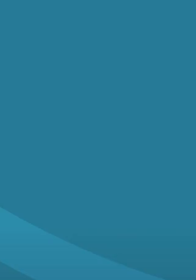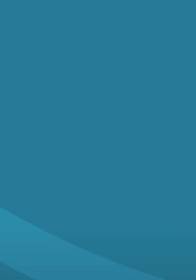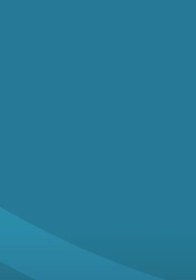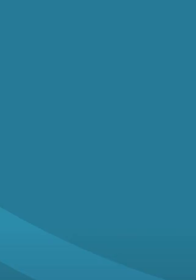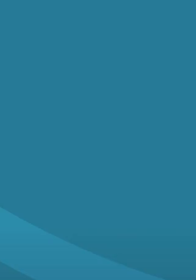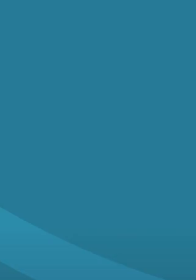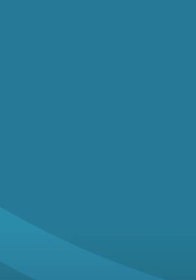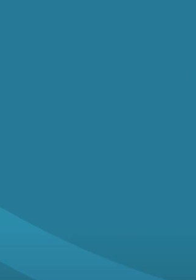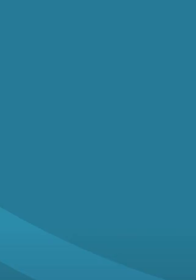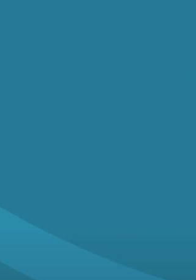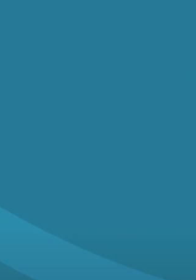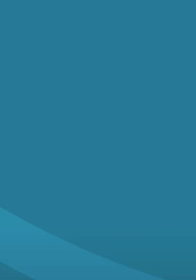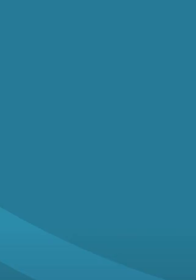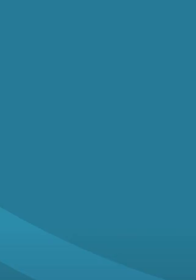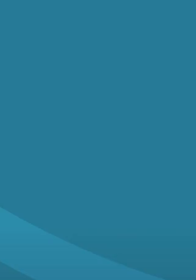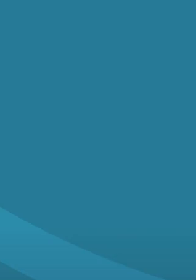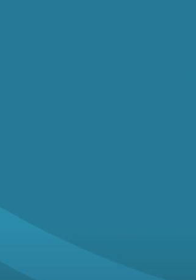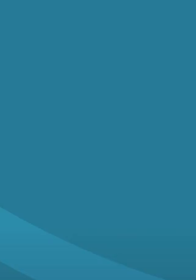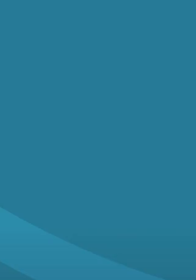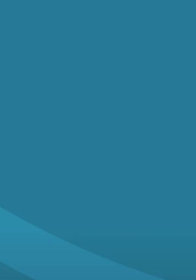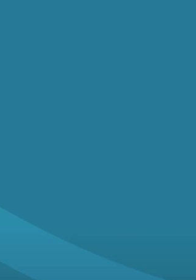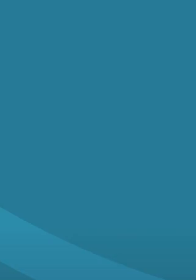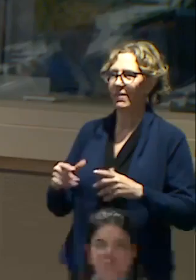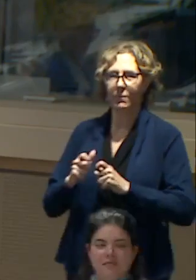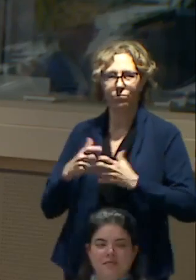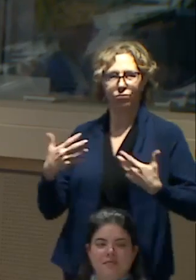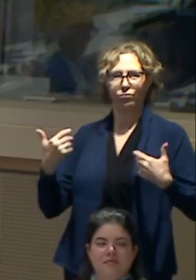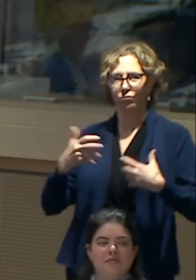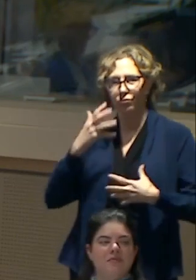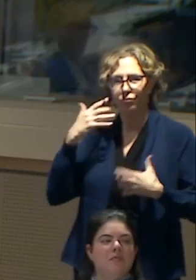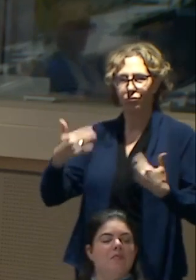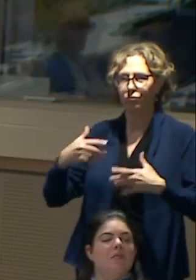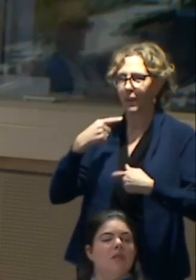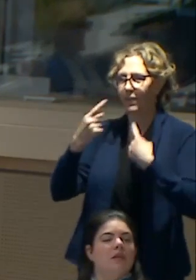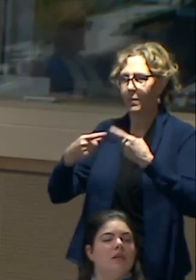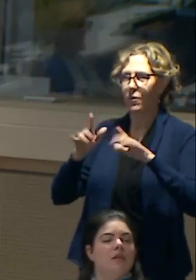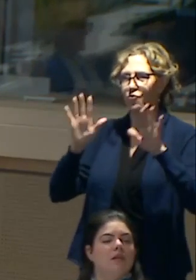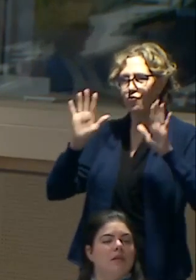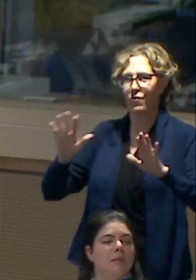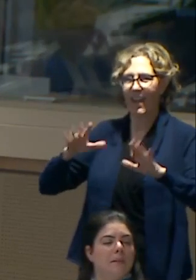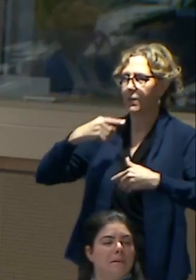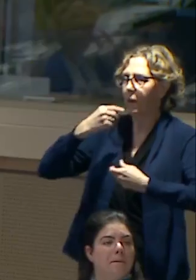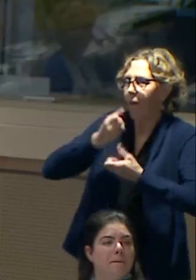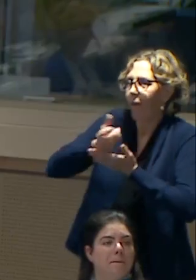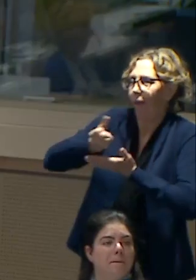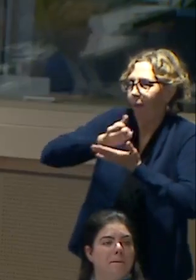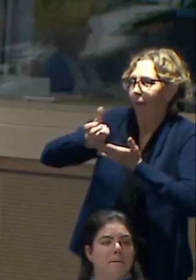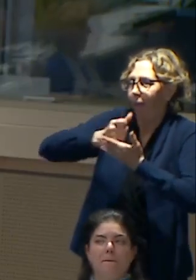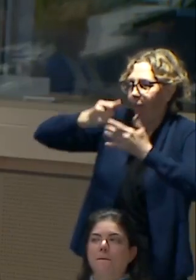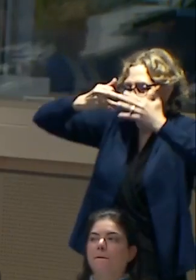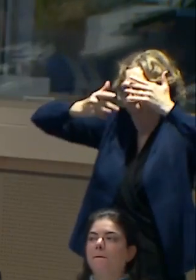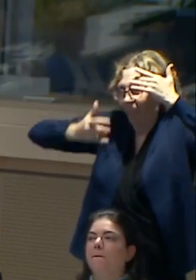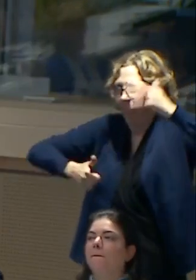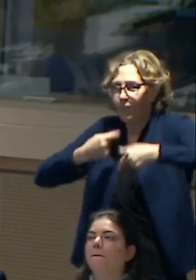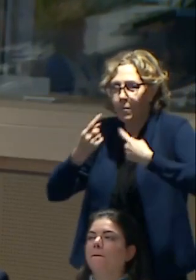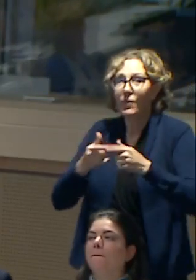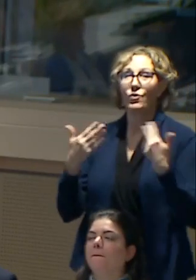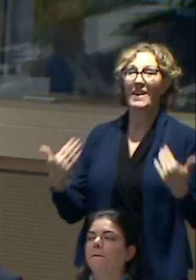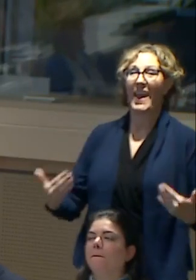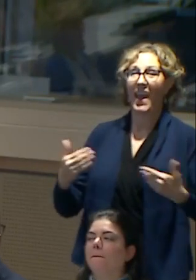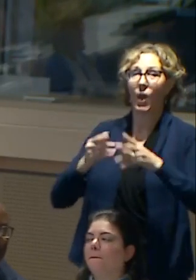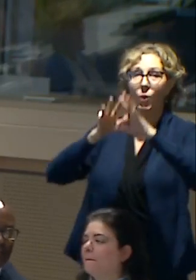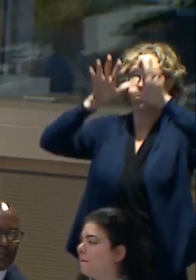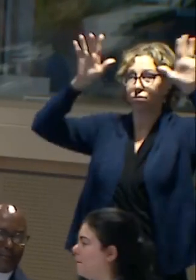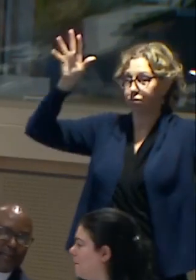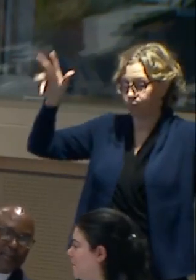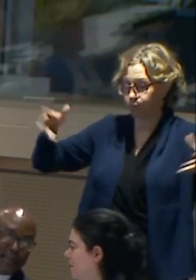but that was very comprehensive. It's a great background, so we can actually now go into something more specific.